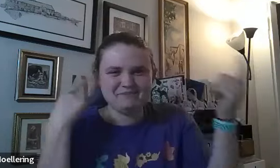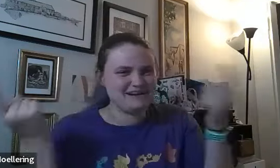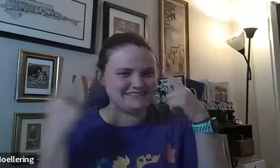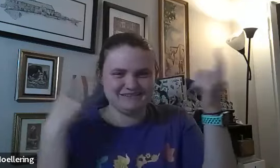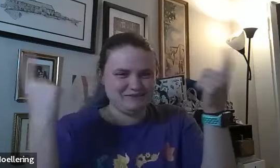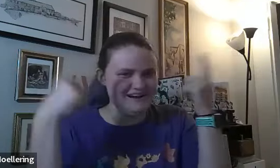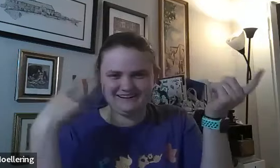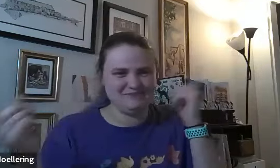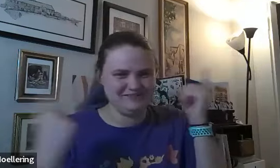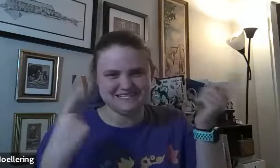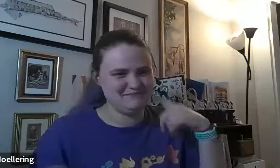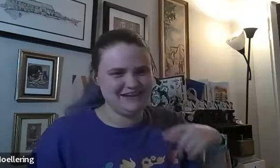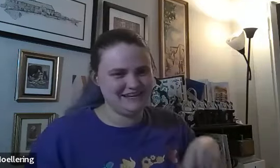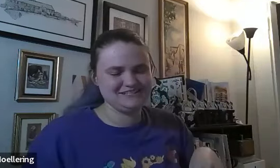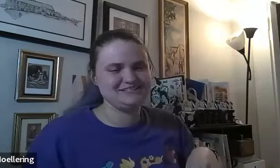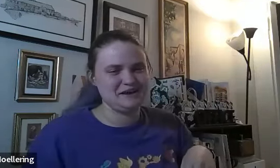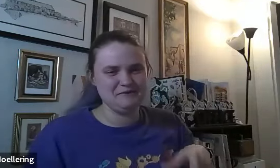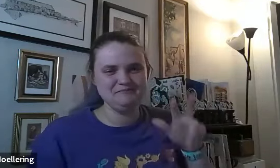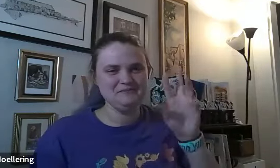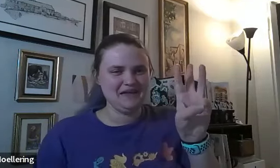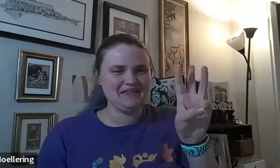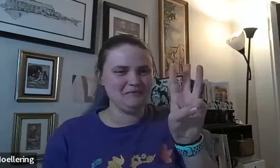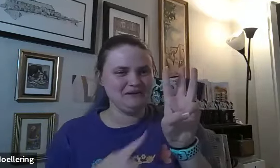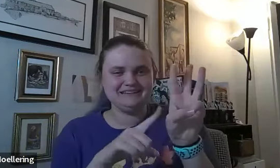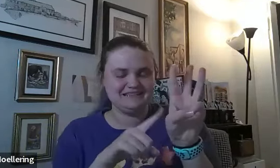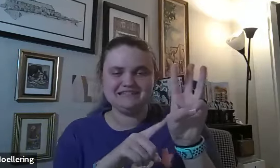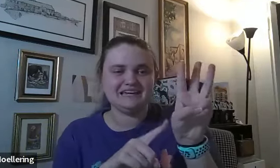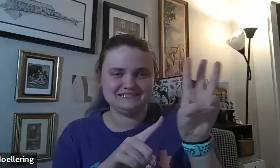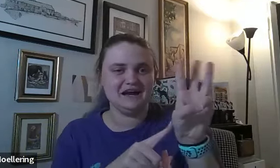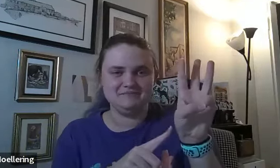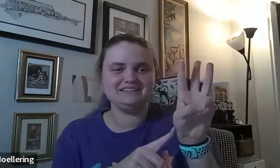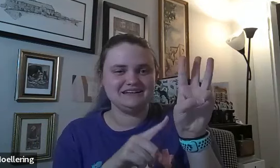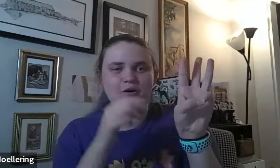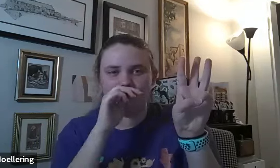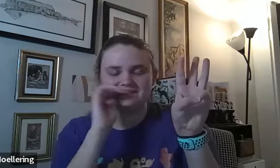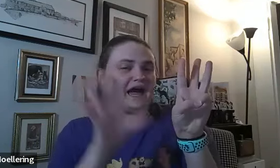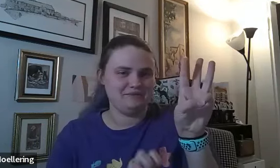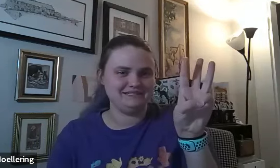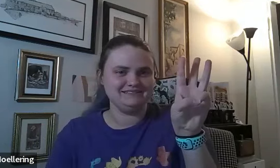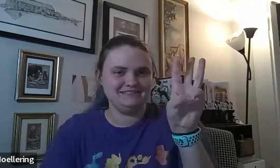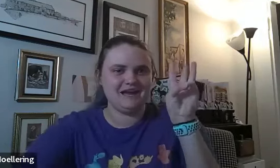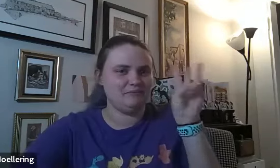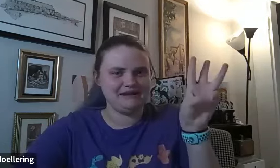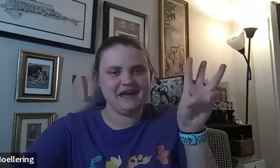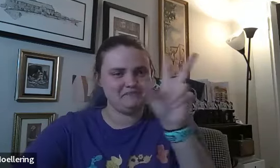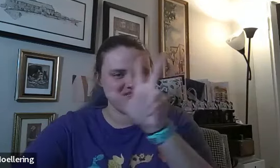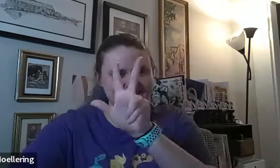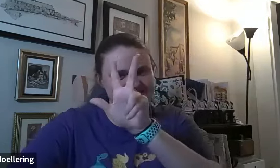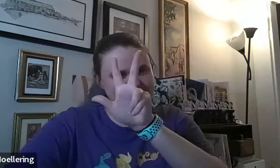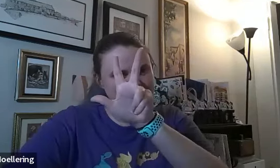brain is like, we're not going to be on the same page. So that one, it takes time. It's like it's a habit. You got to break the habit to get to that 30.